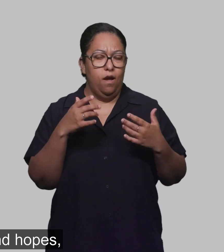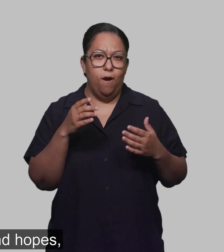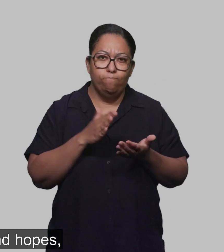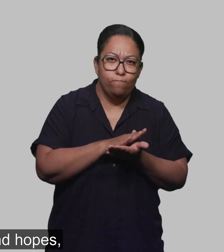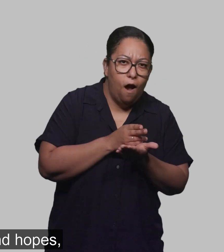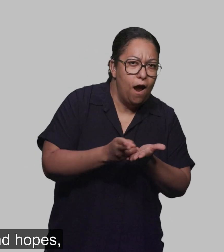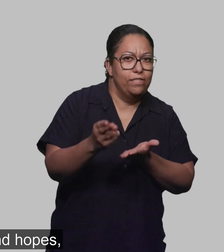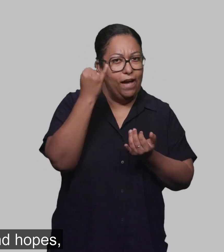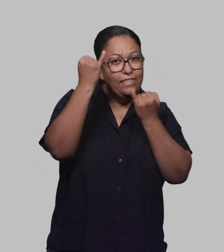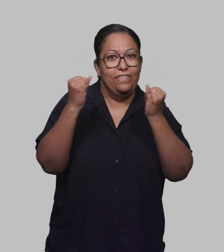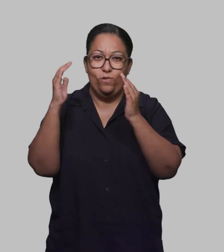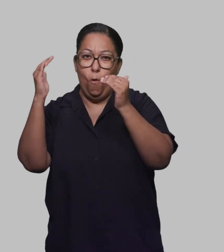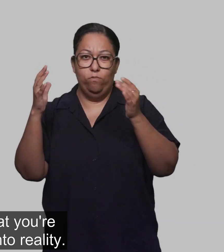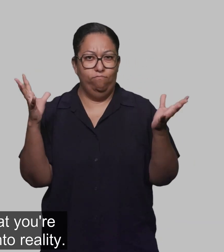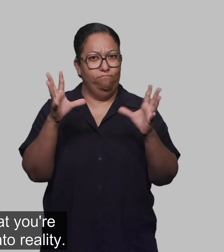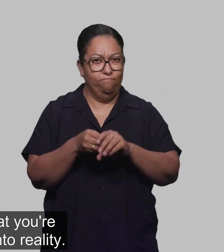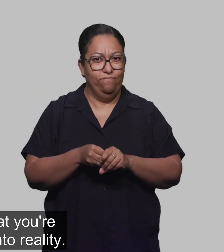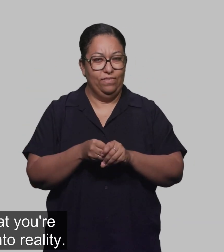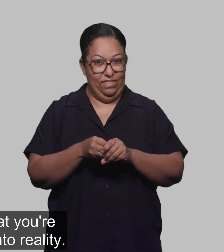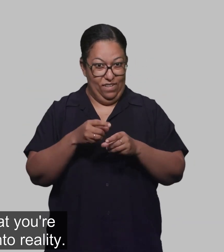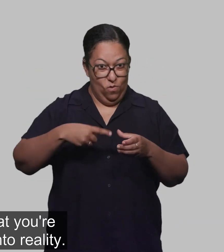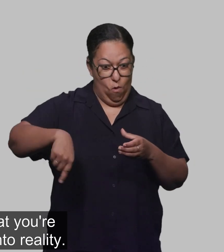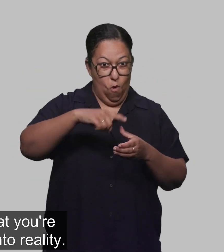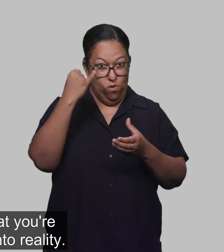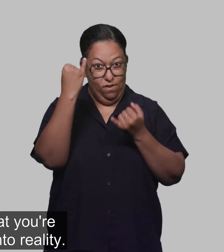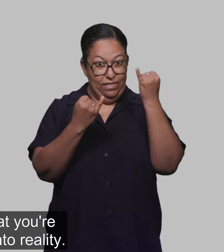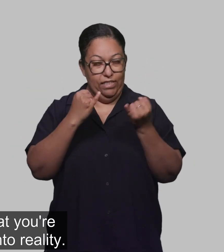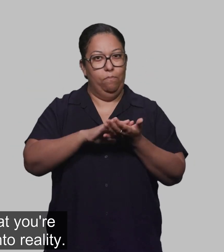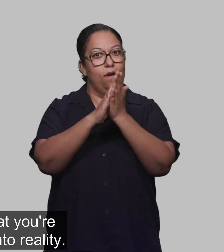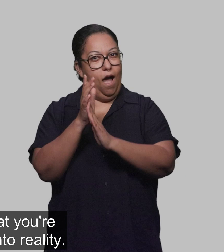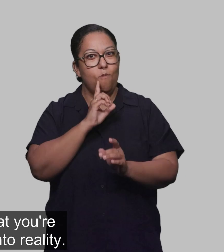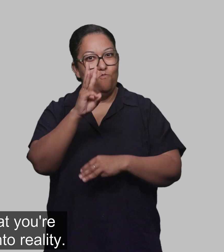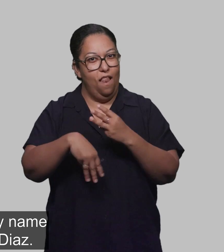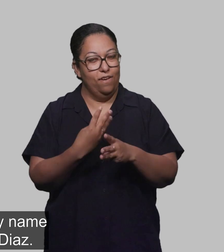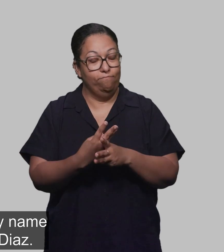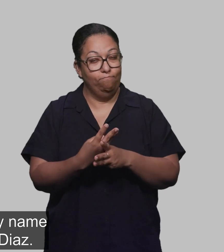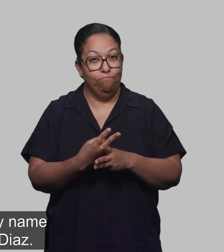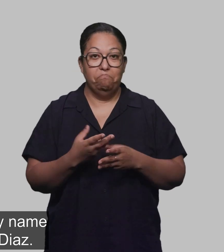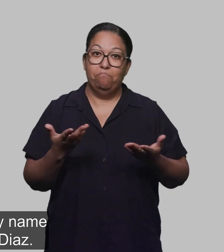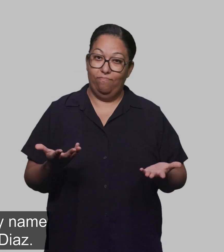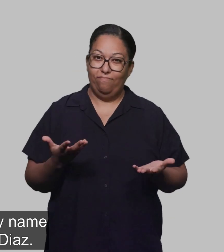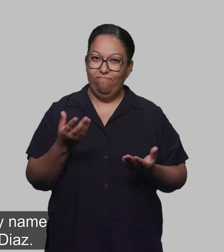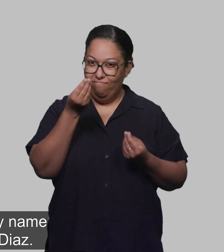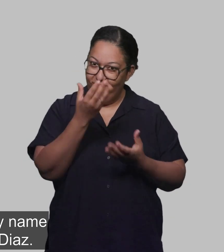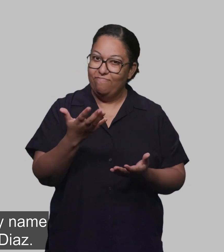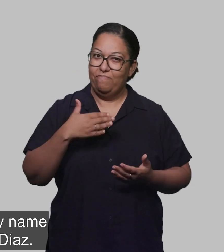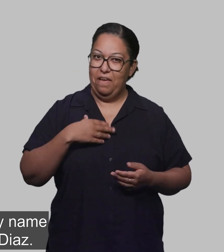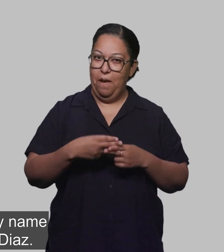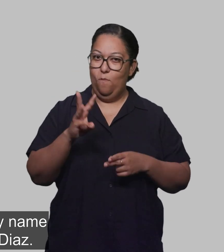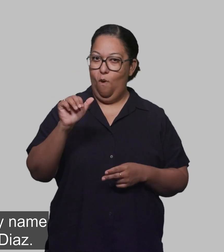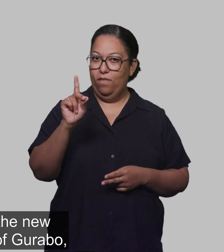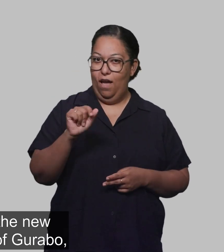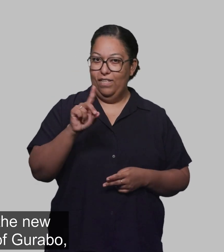novel ideas, and hopes that you're turning today into reality. As I said, my name is